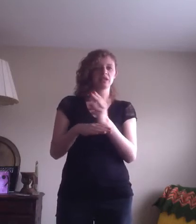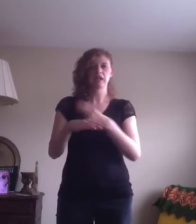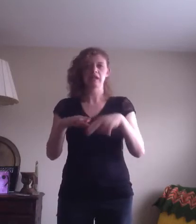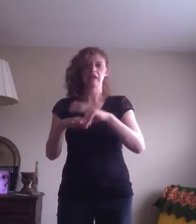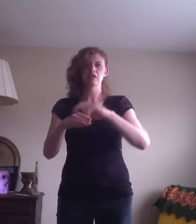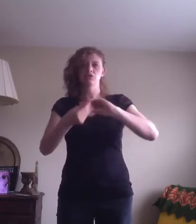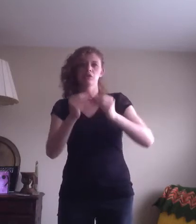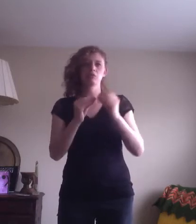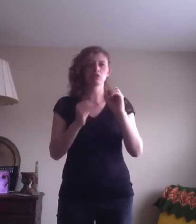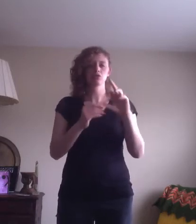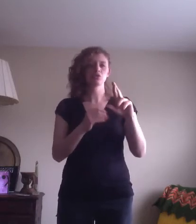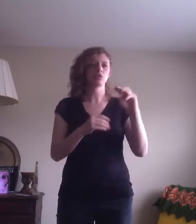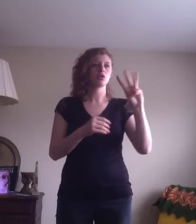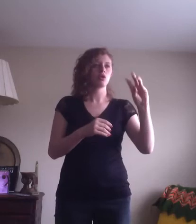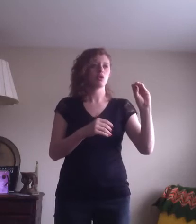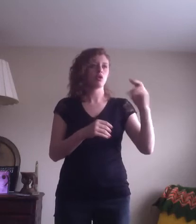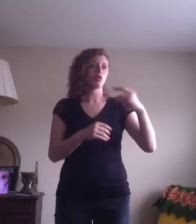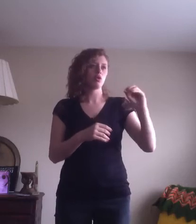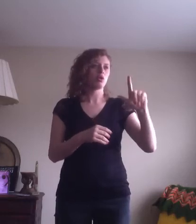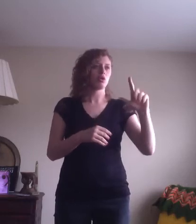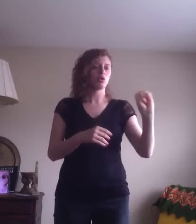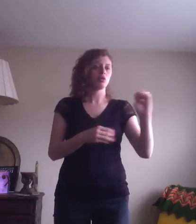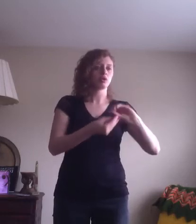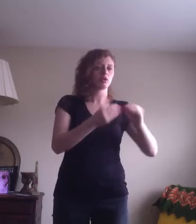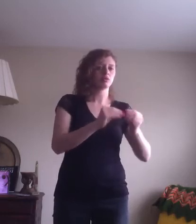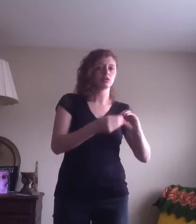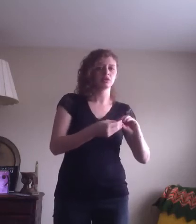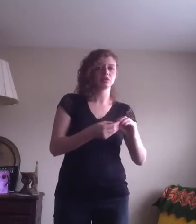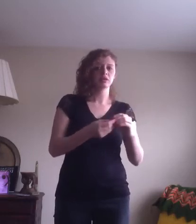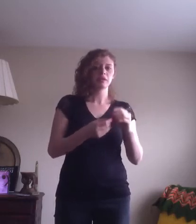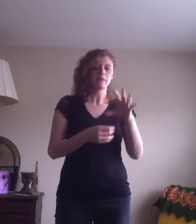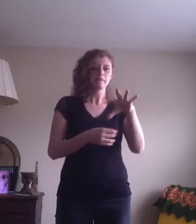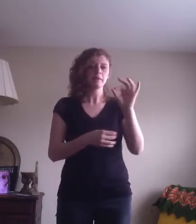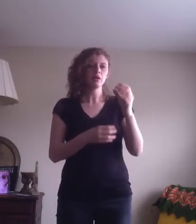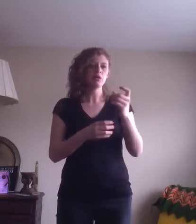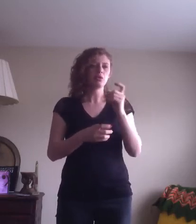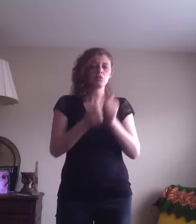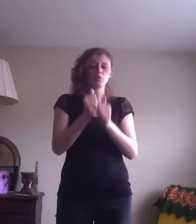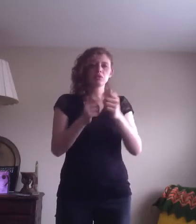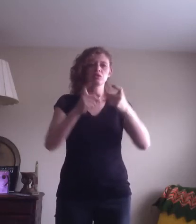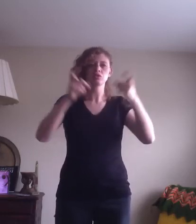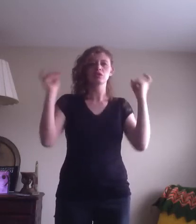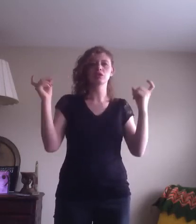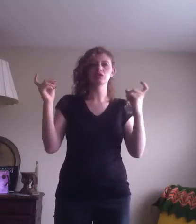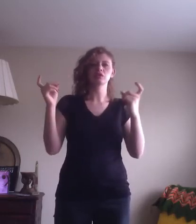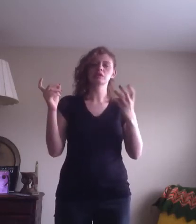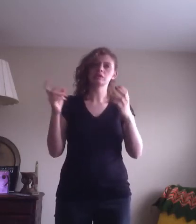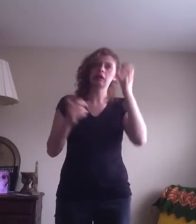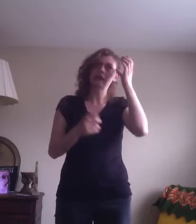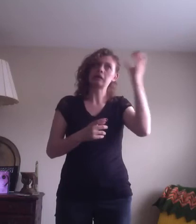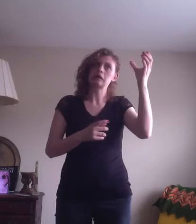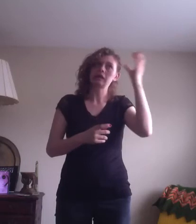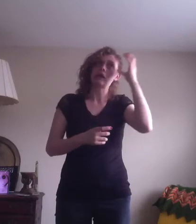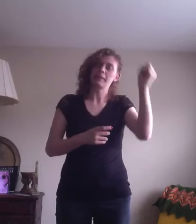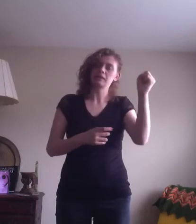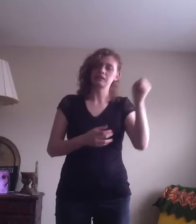pretty commonsensical. You've got a pretty good feel for that from your past math. Let's suppose we put